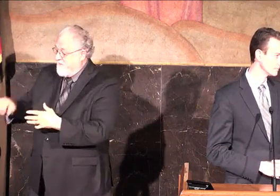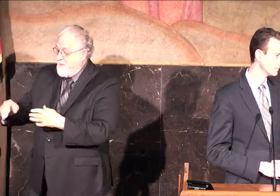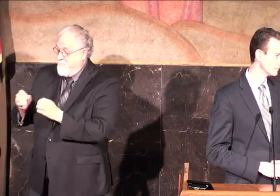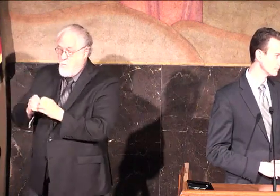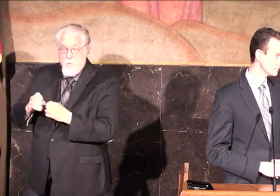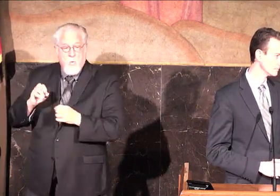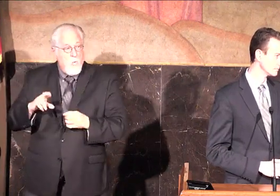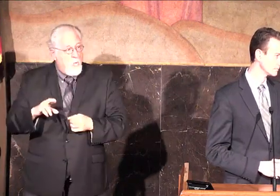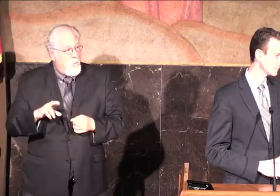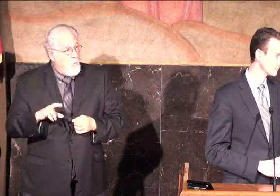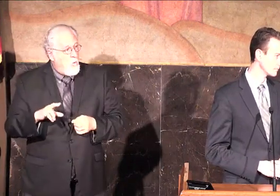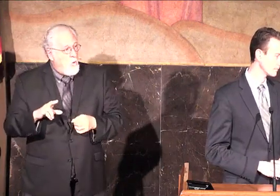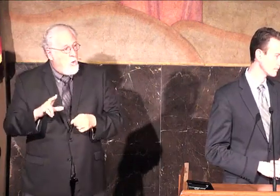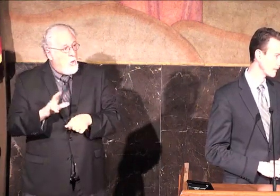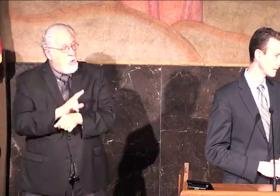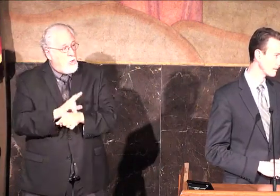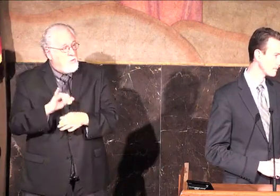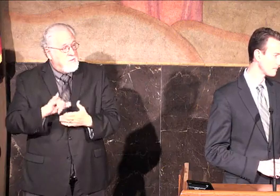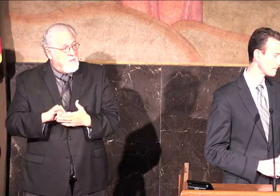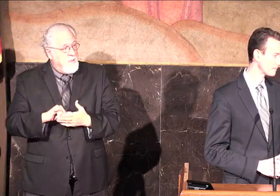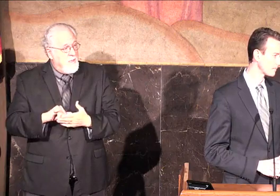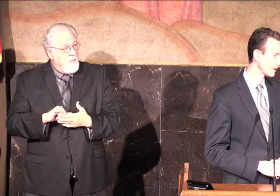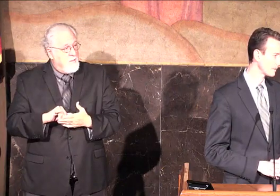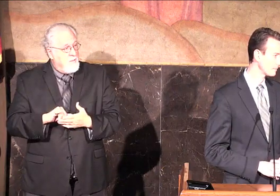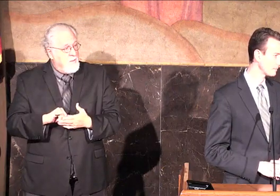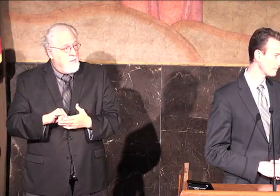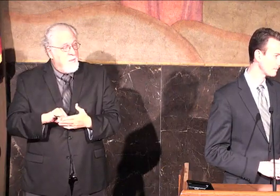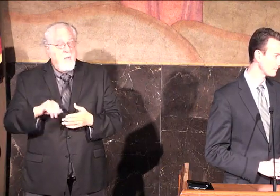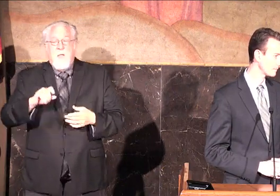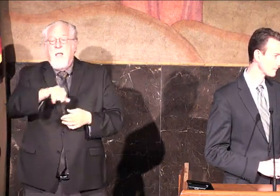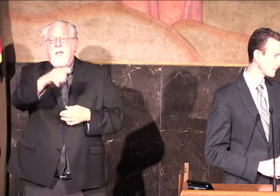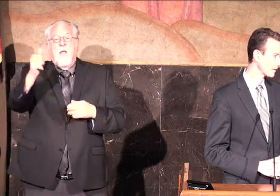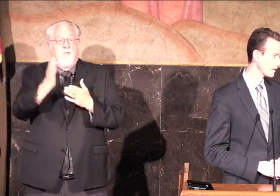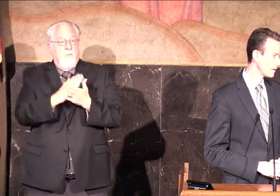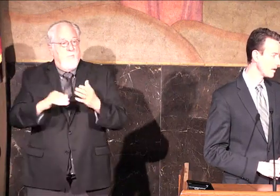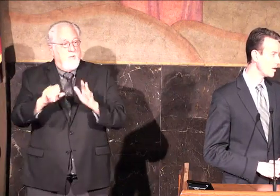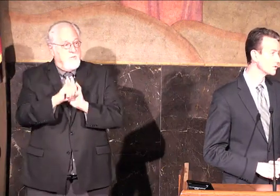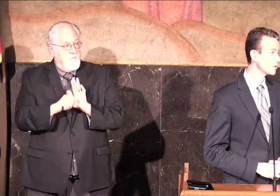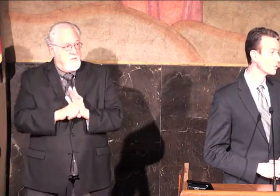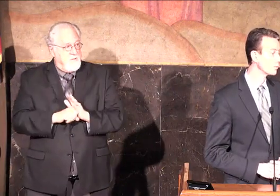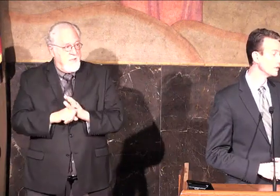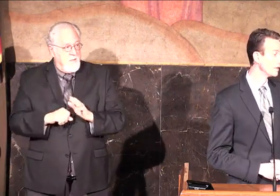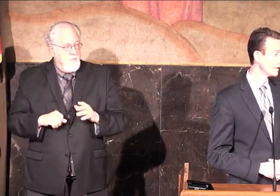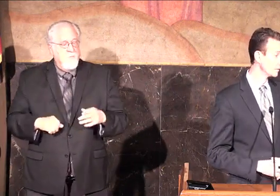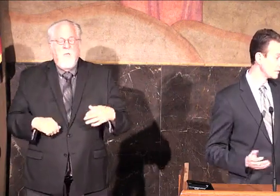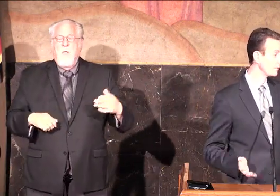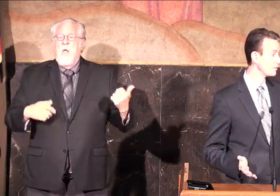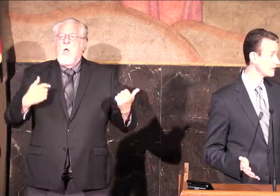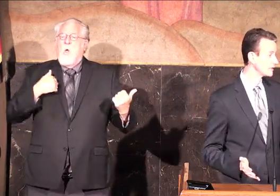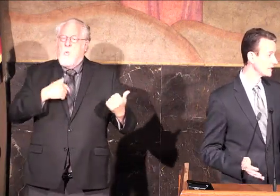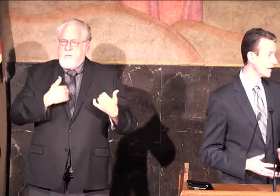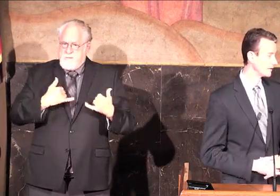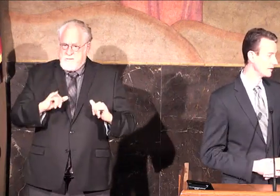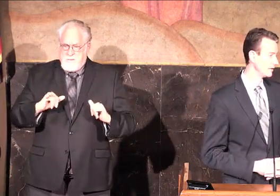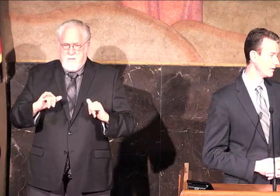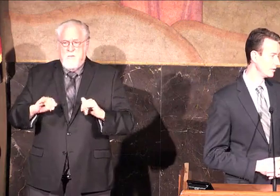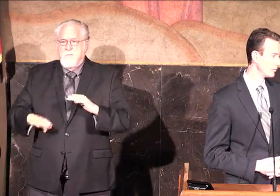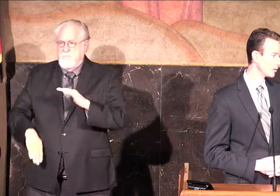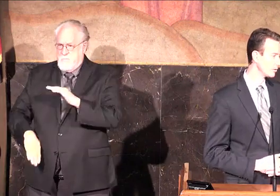or do facilities like that sort of surge facility in other parts of the state where you're seeing these problems? So we still have capacity